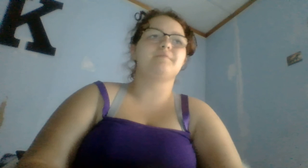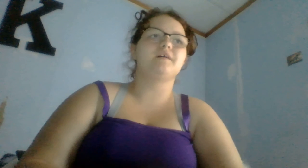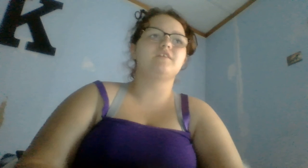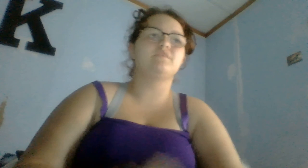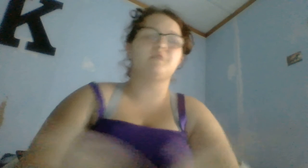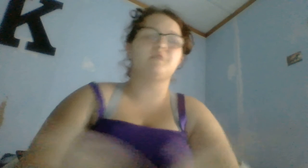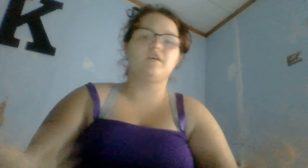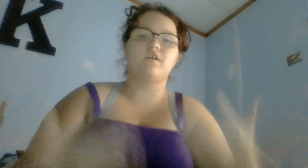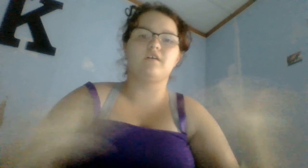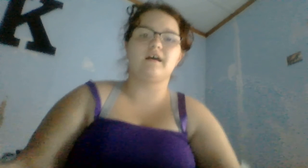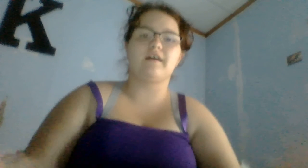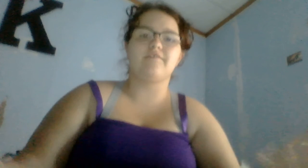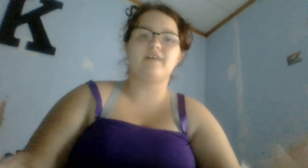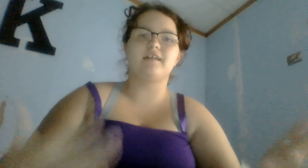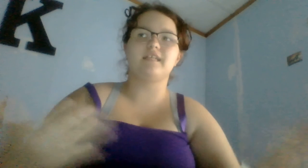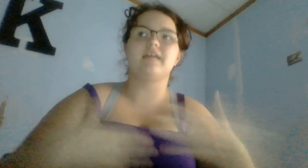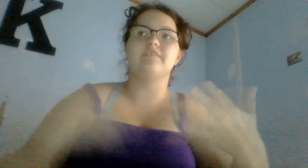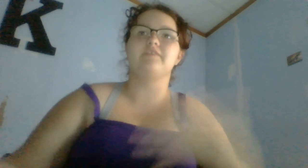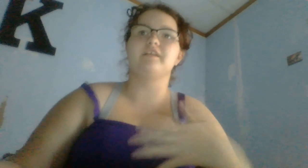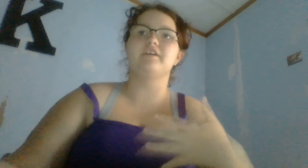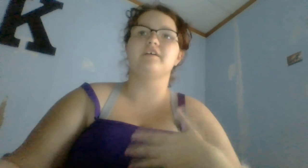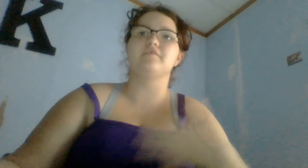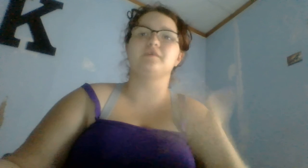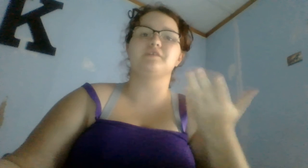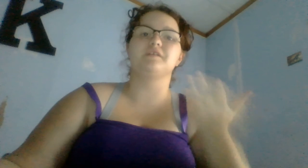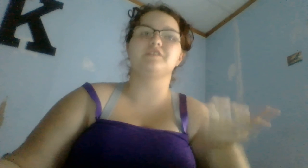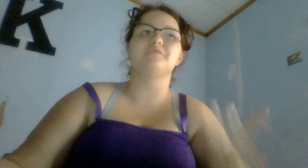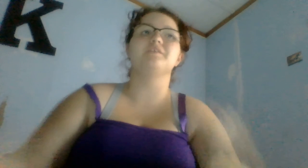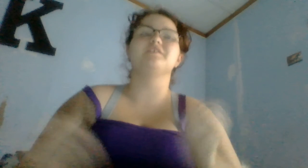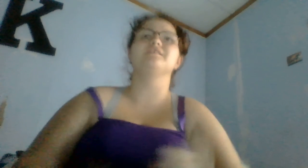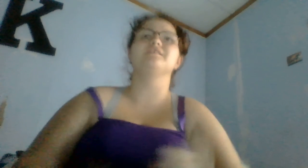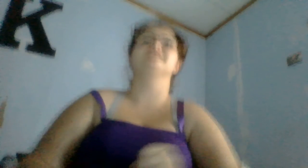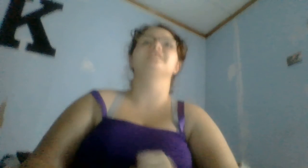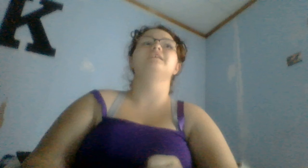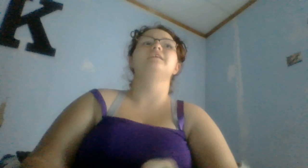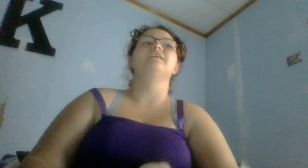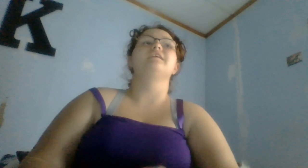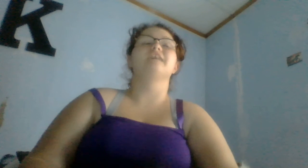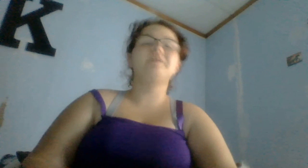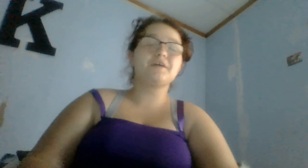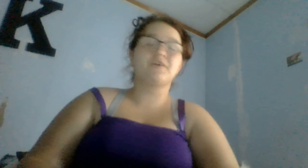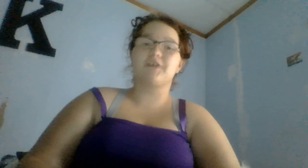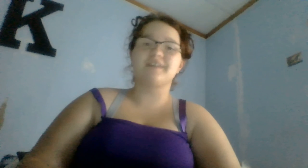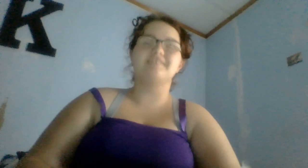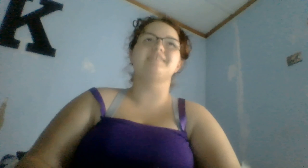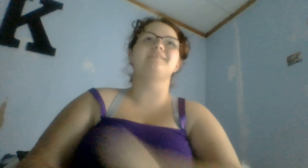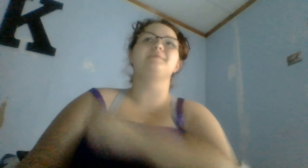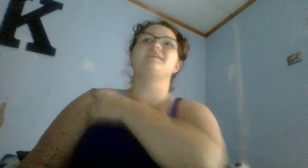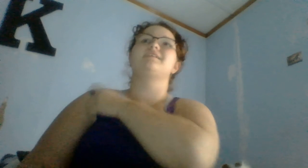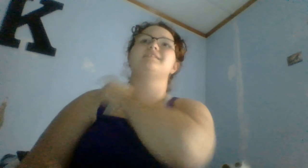how much we all have at the end of the year of 2022 which is gonna be crazy because